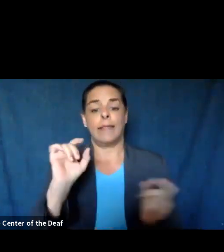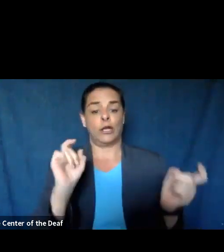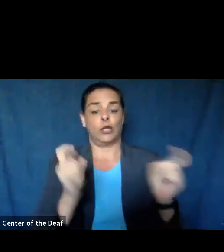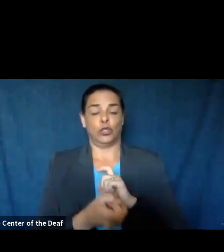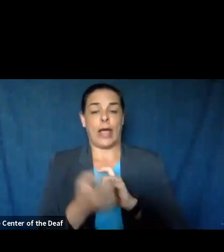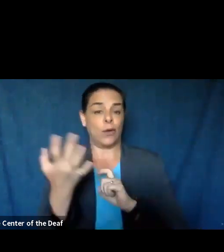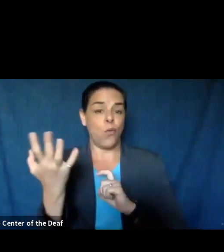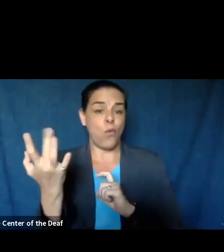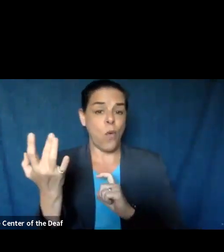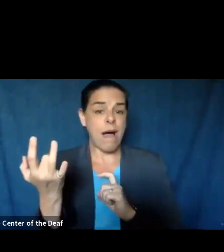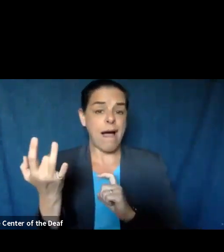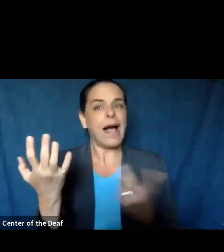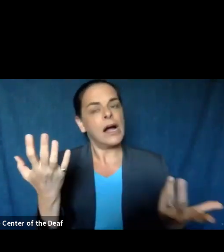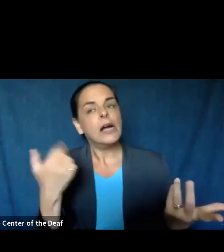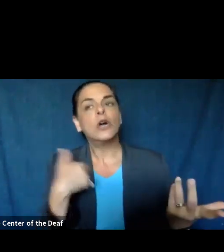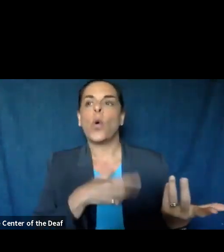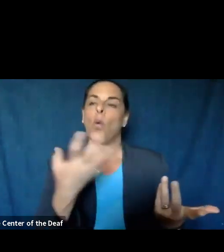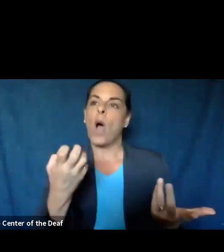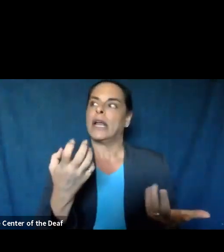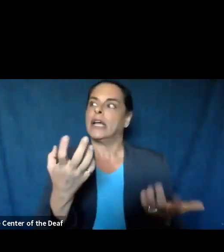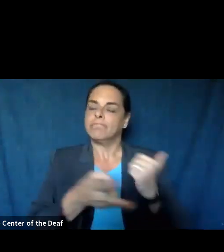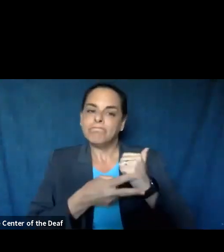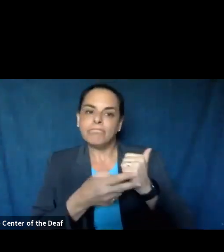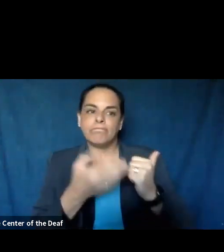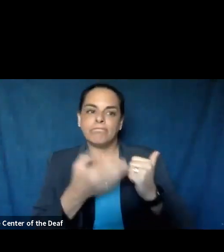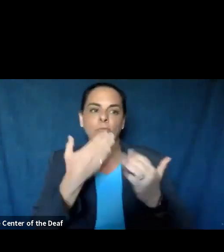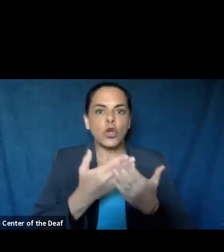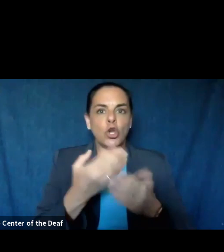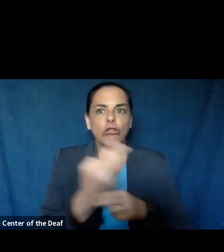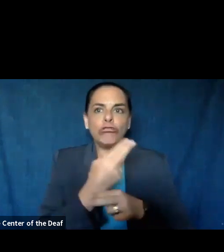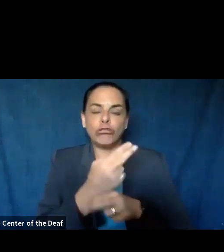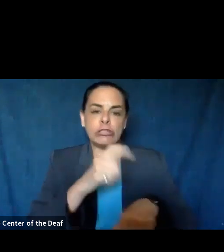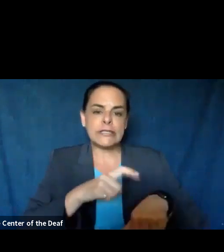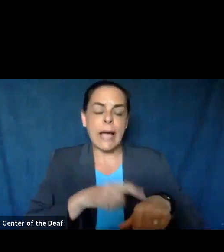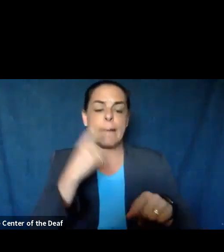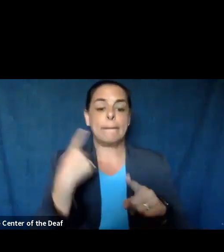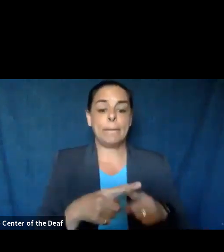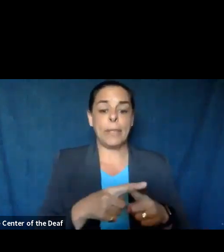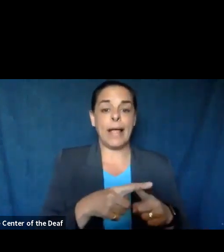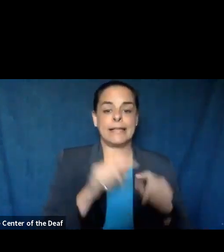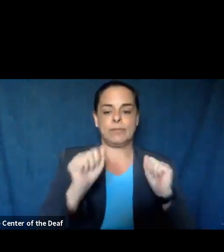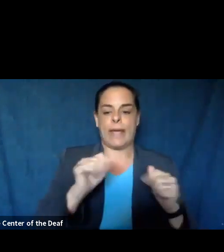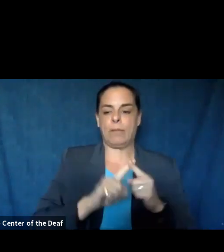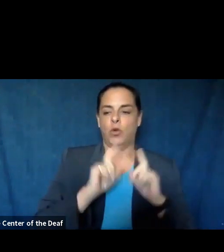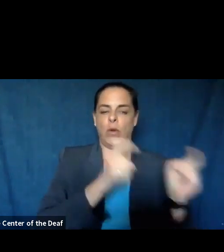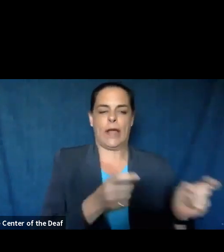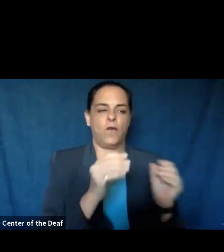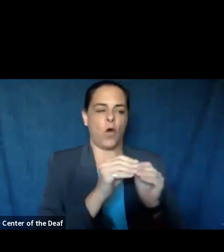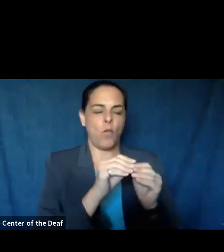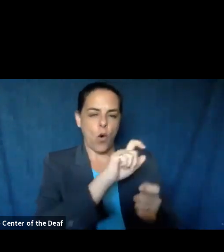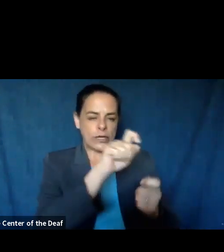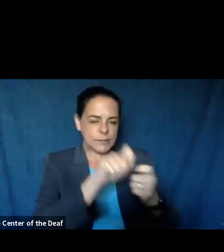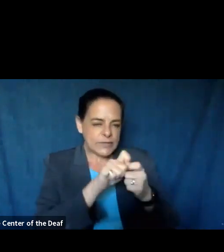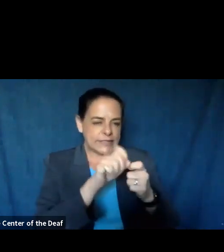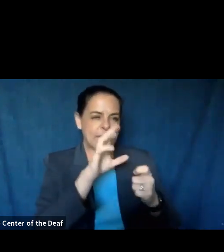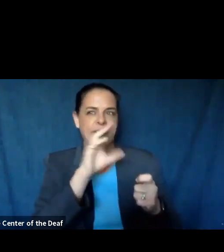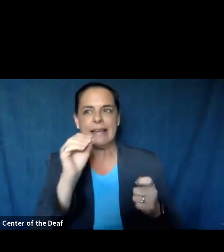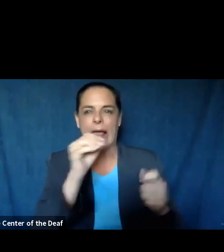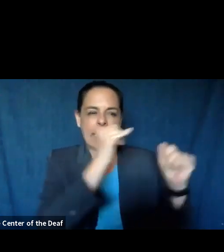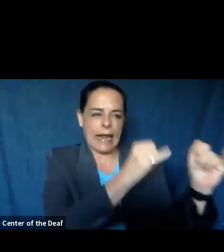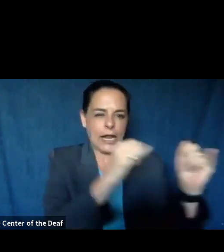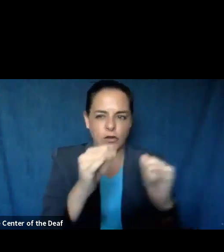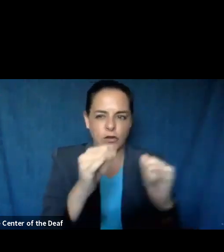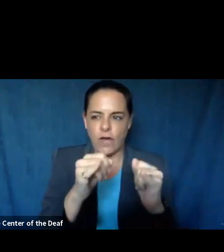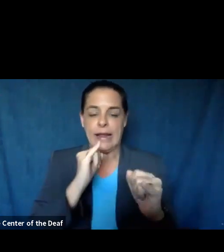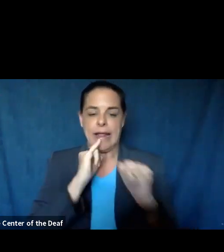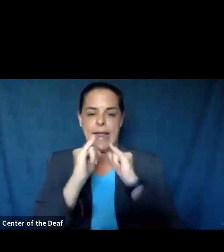be judicious with our time while also moving towards the ability to offer more individualized and specific interview requests, as